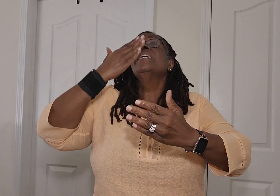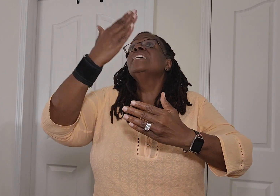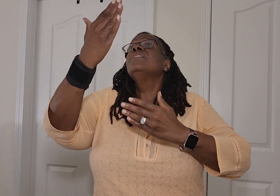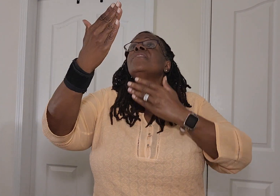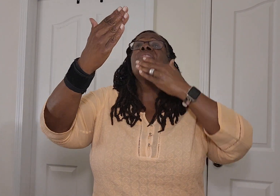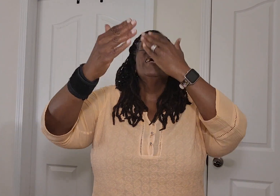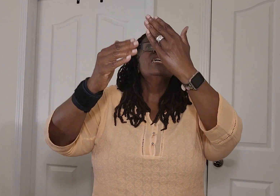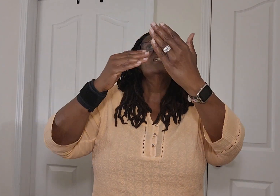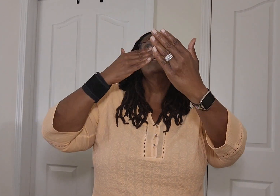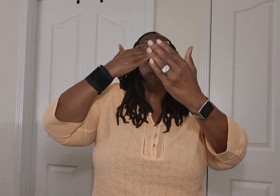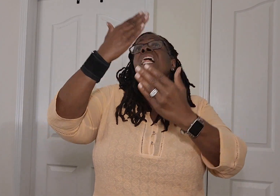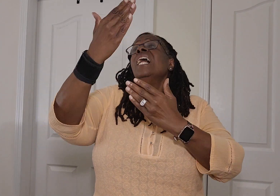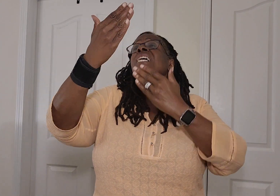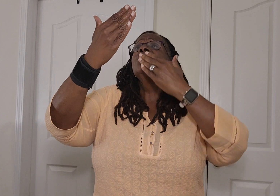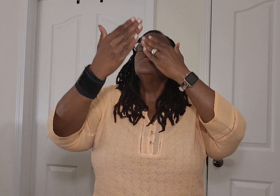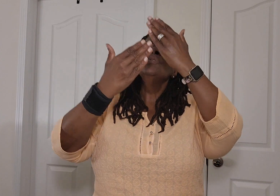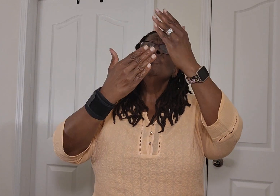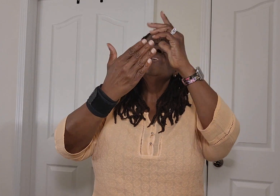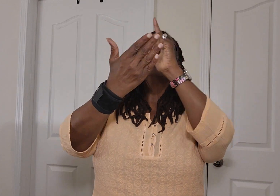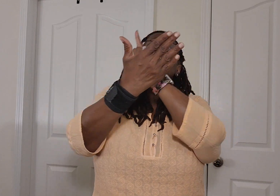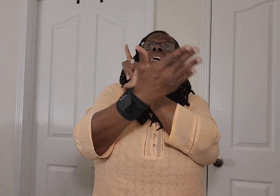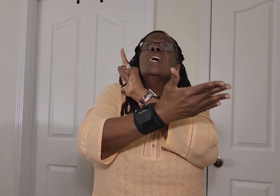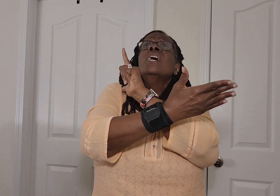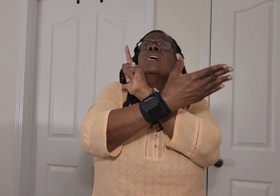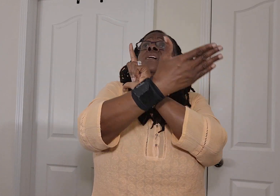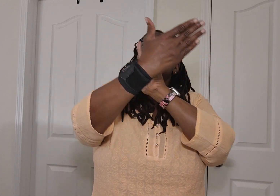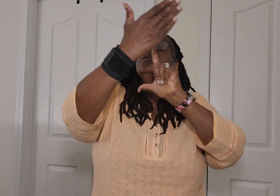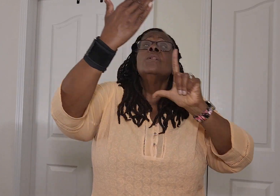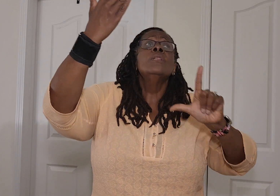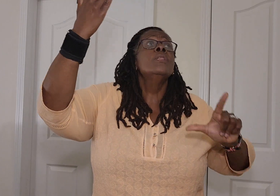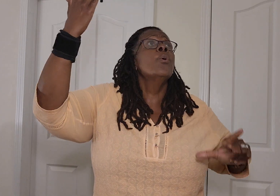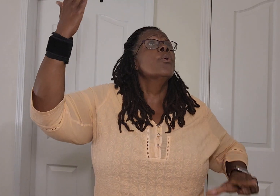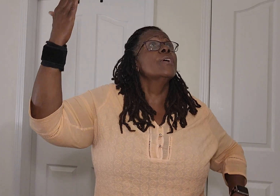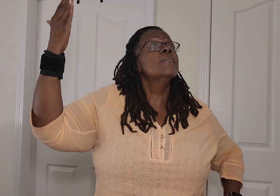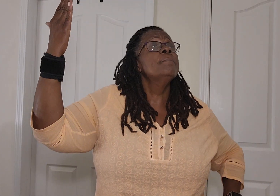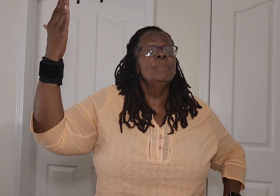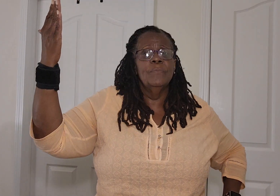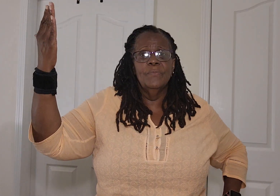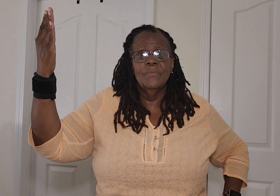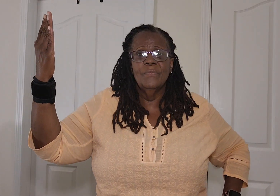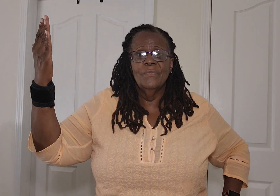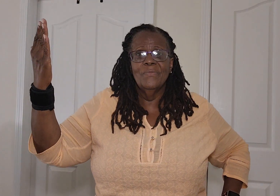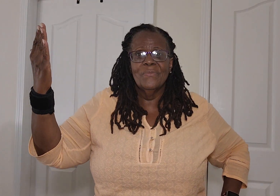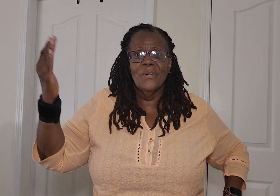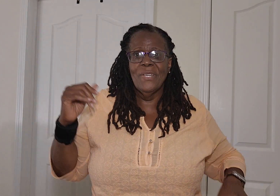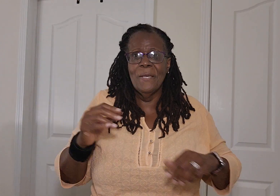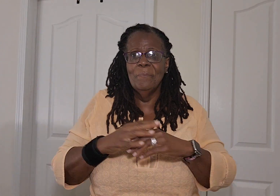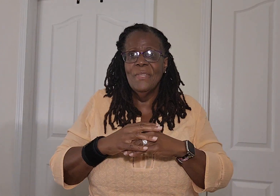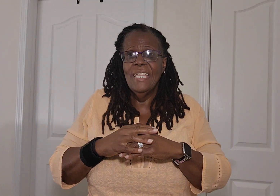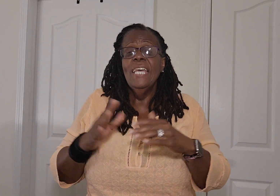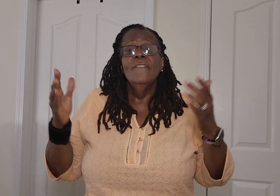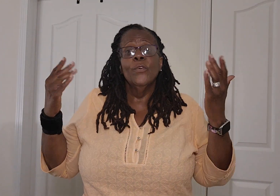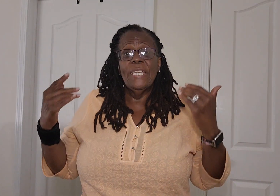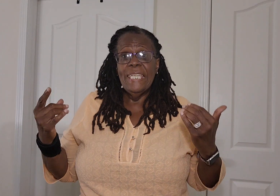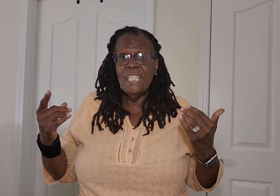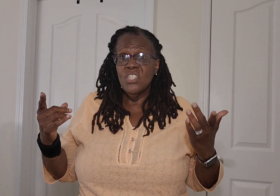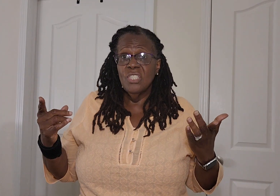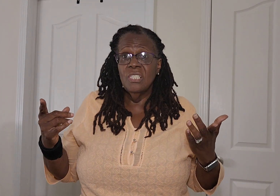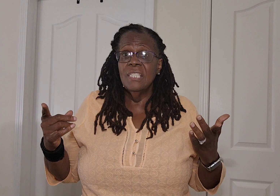give thanks unto the Lord. Okay? For he is good.